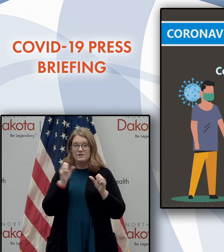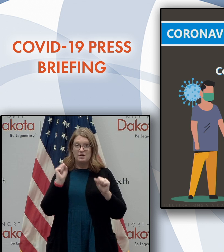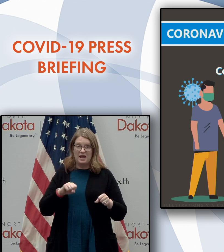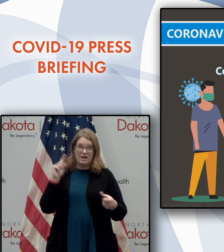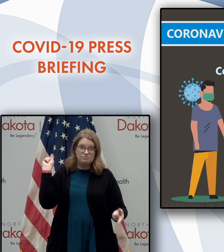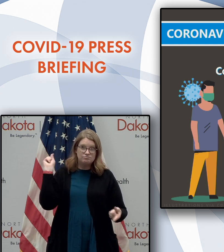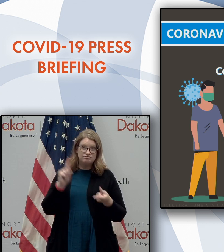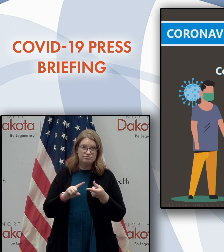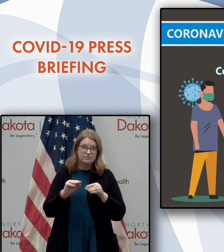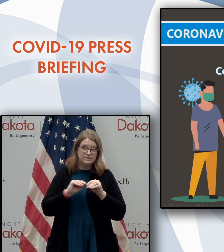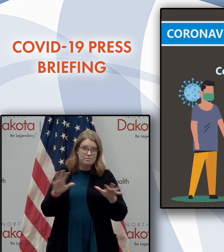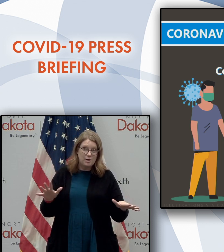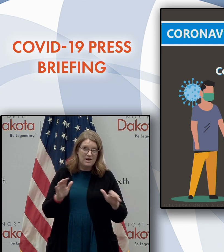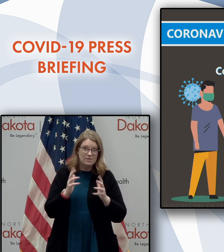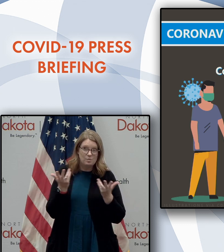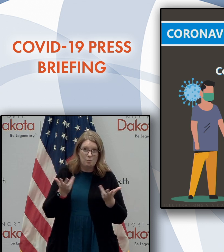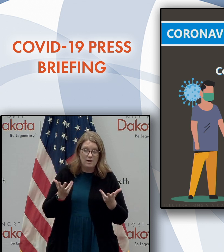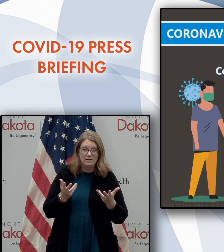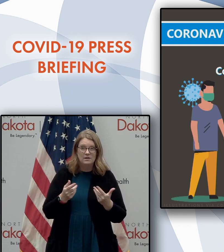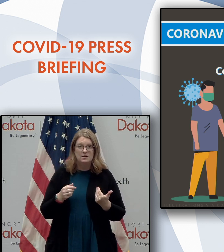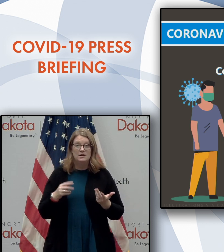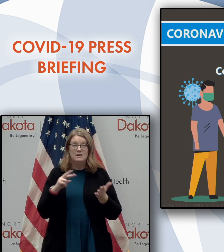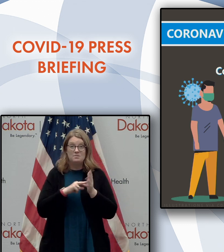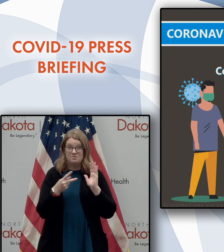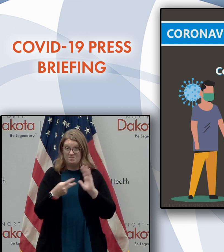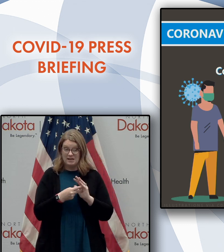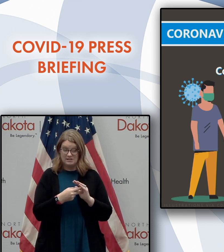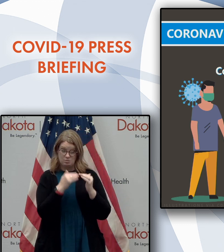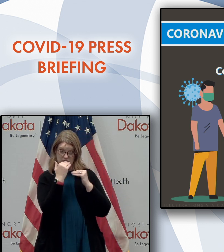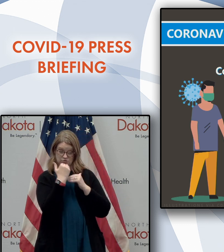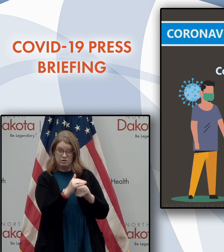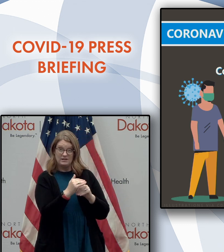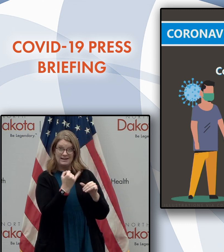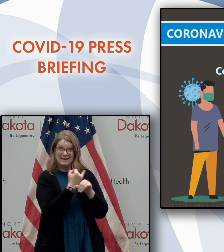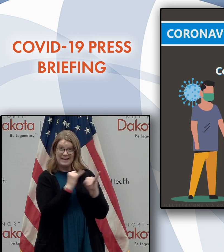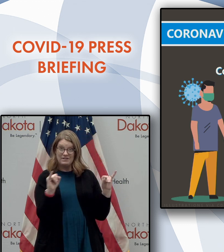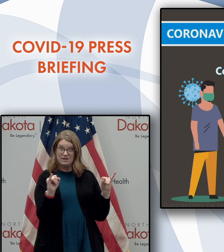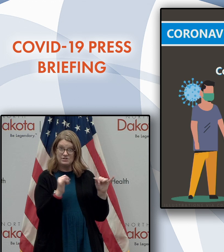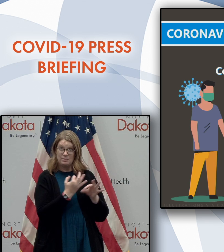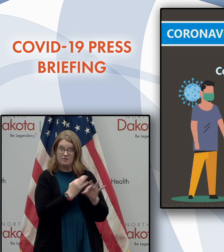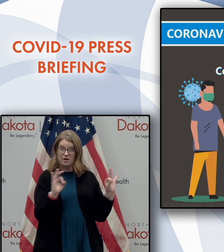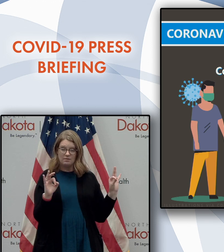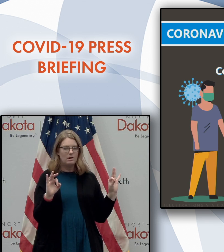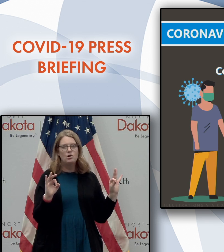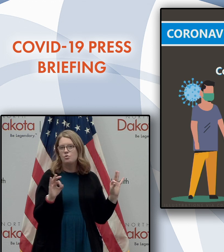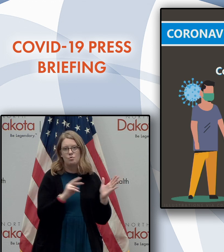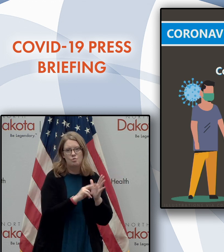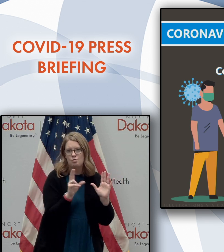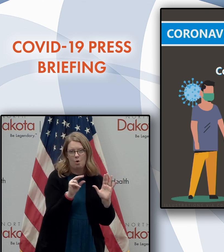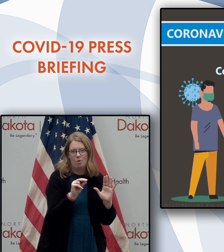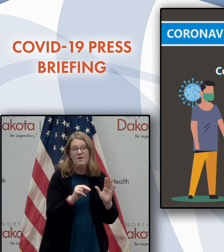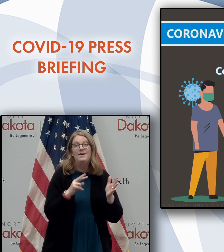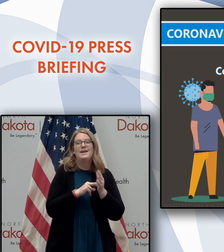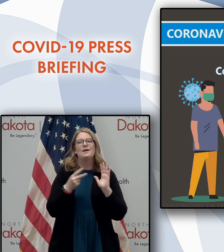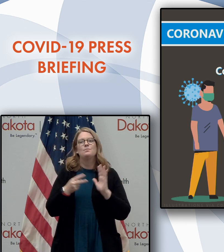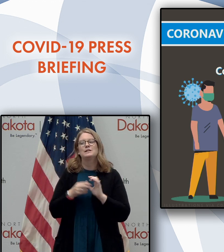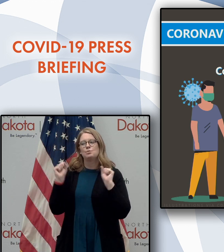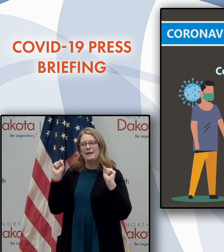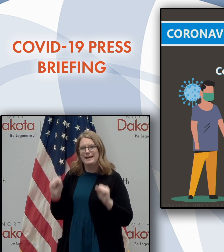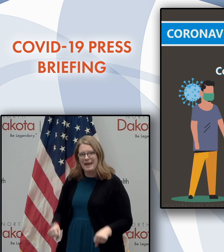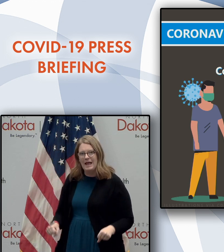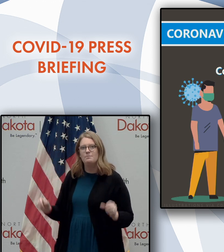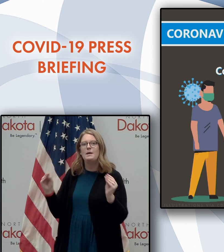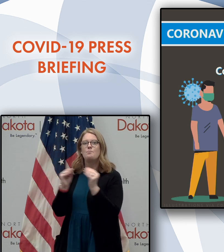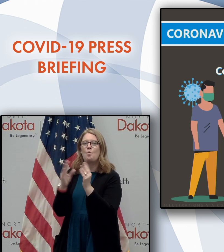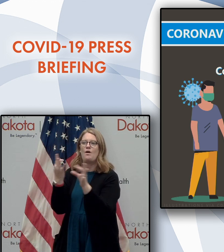reduce the spread is not a restriction on individuals' freedoms. It's actually the path to freedom, because Grand Forks,